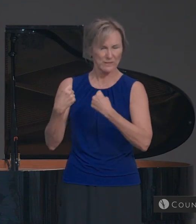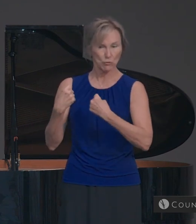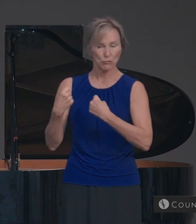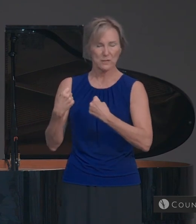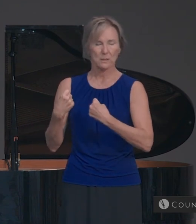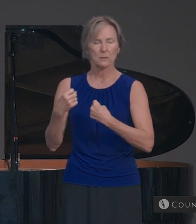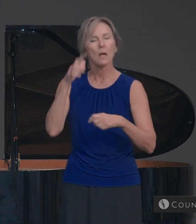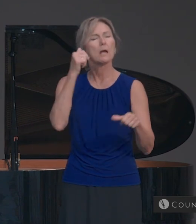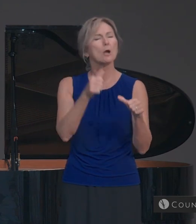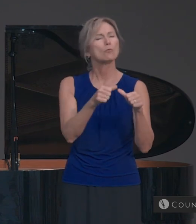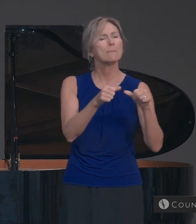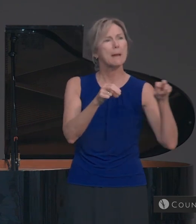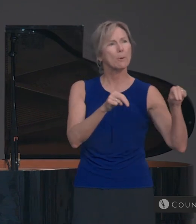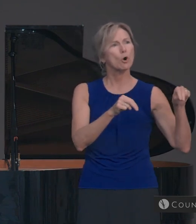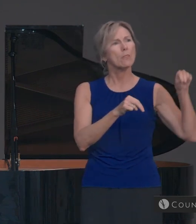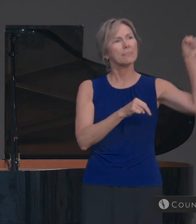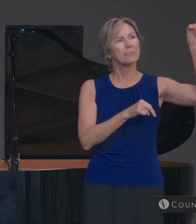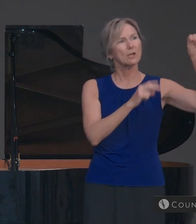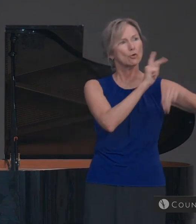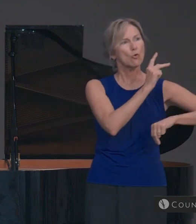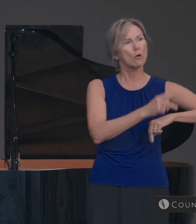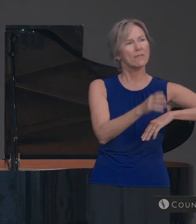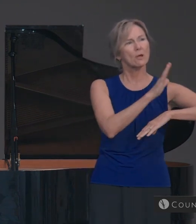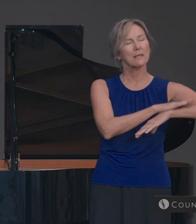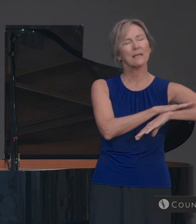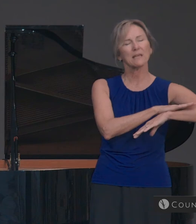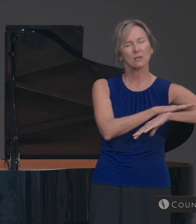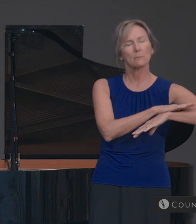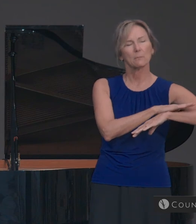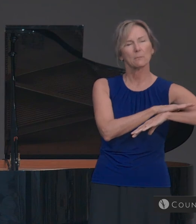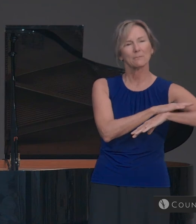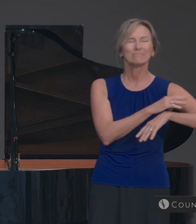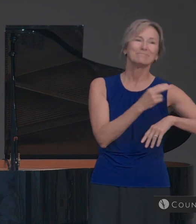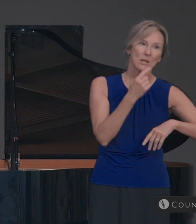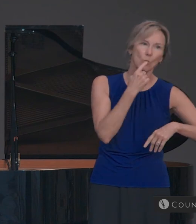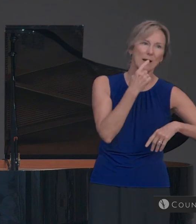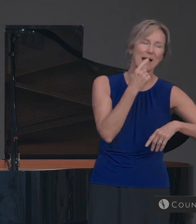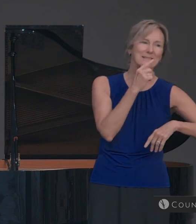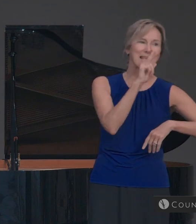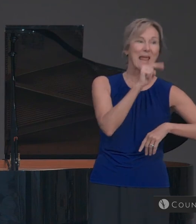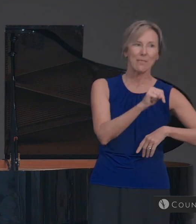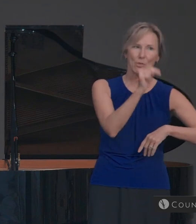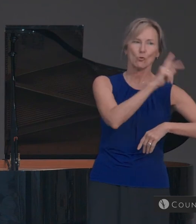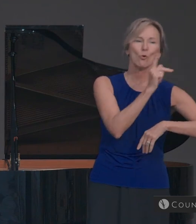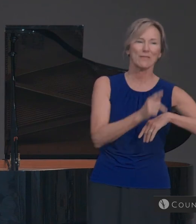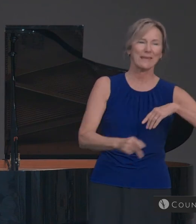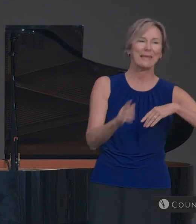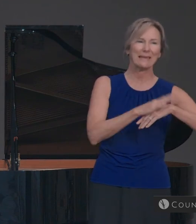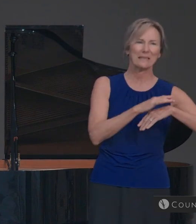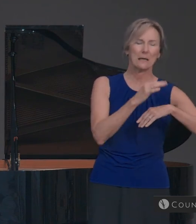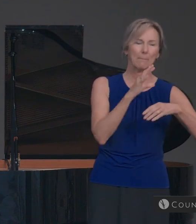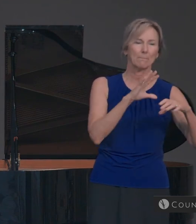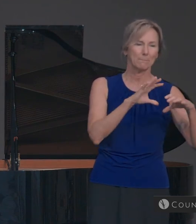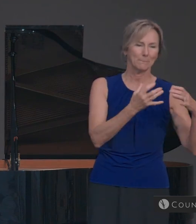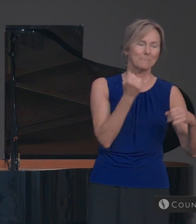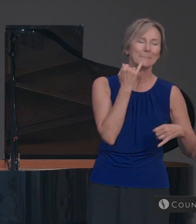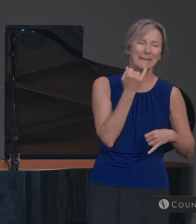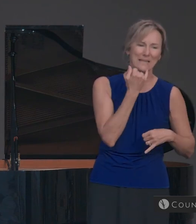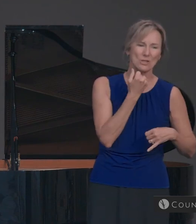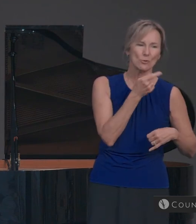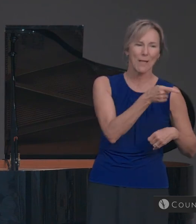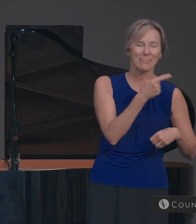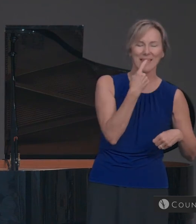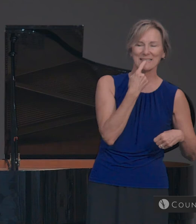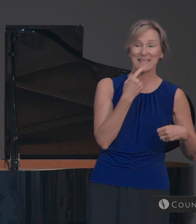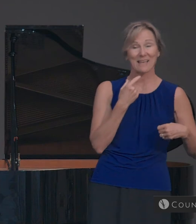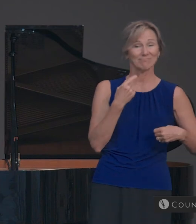The north said, the nation of Israel, when I say north, that's what I'm talking about. They said, look what we have done